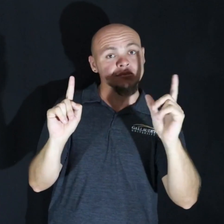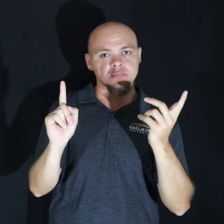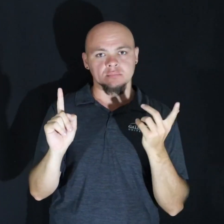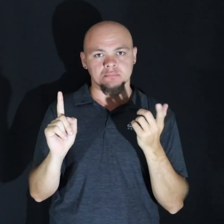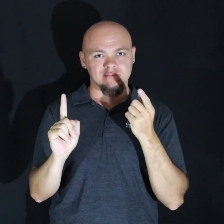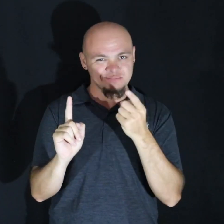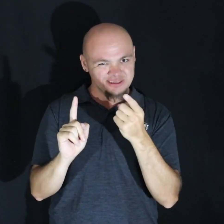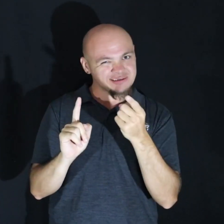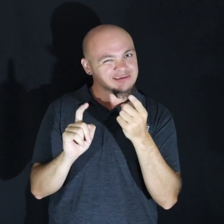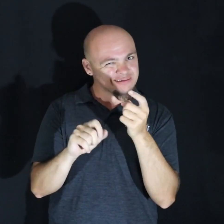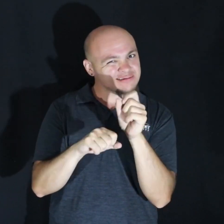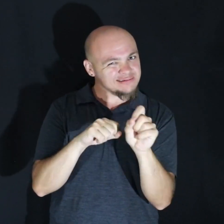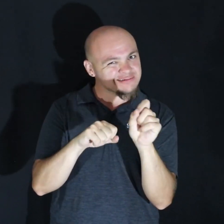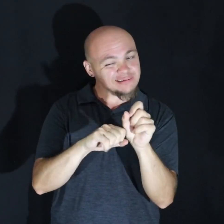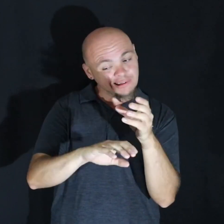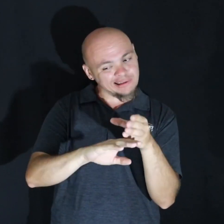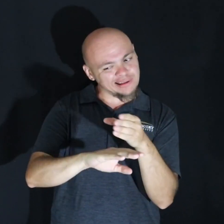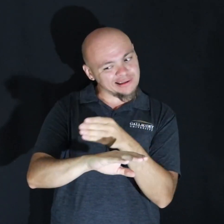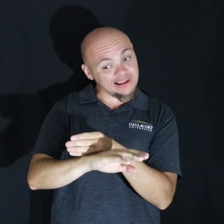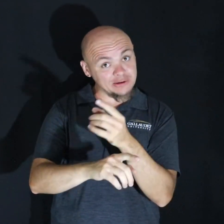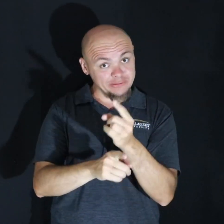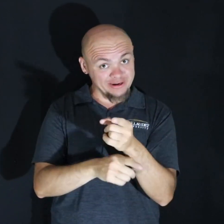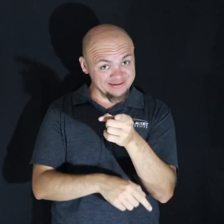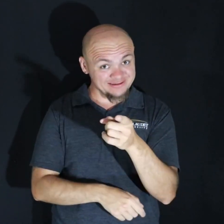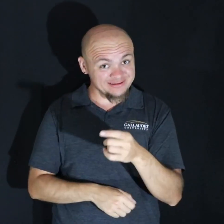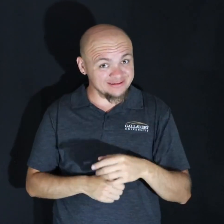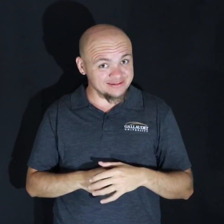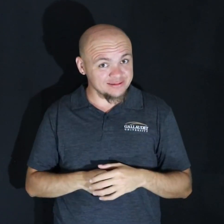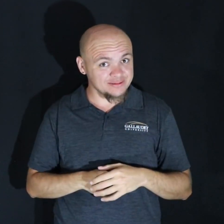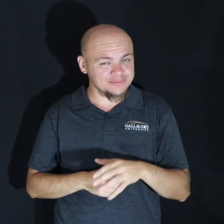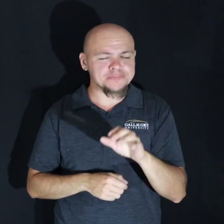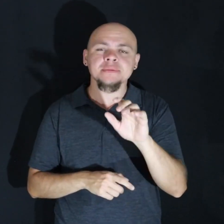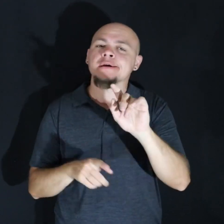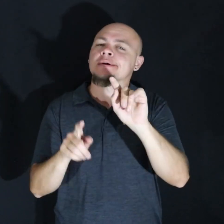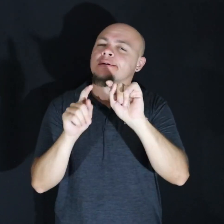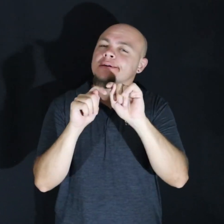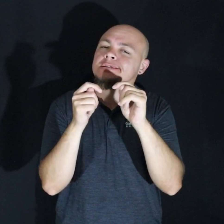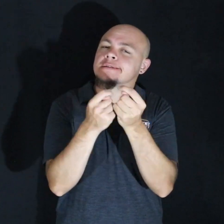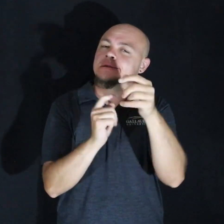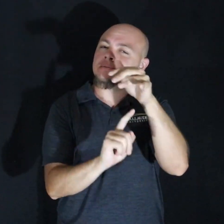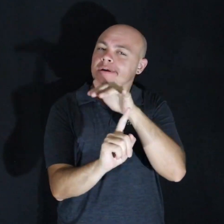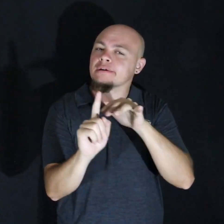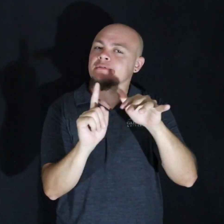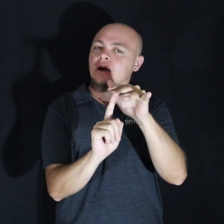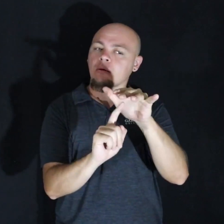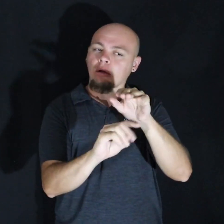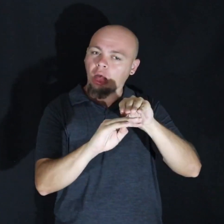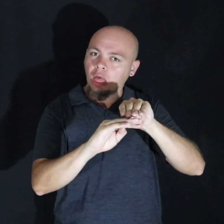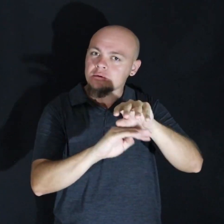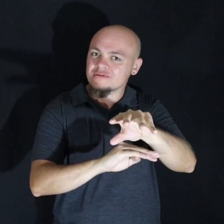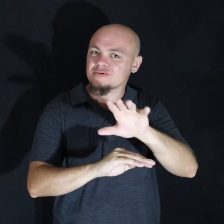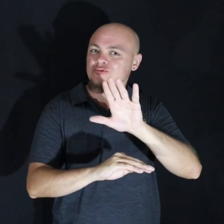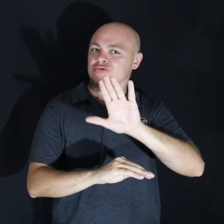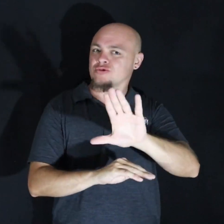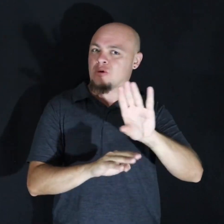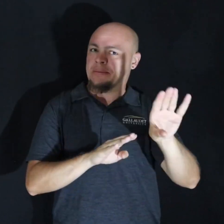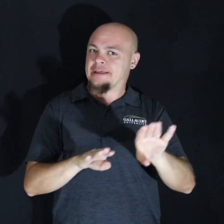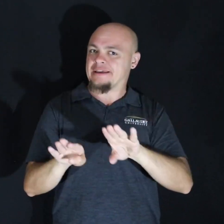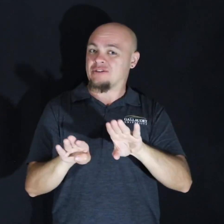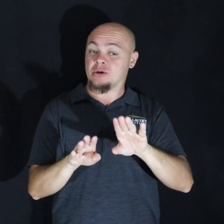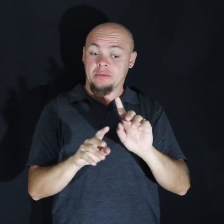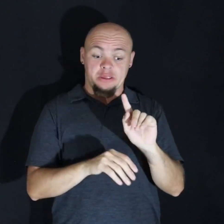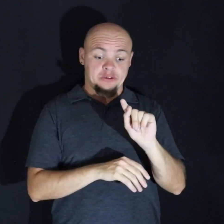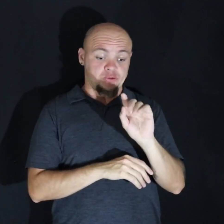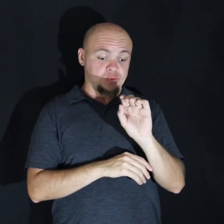might put in a little extra effort? Because the team environment shapes us. But if given the